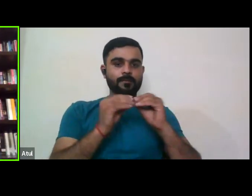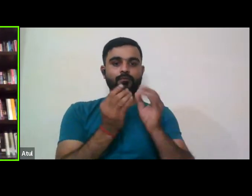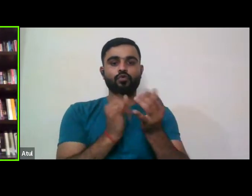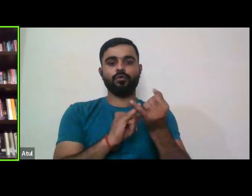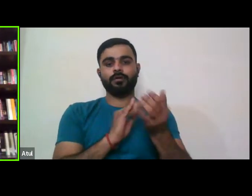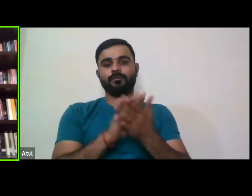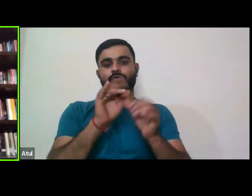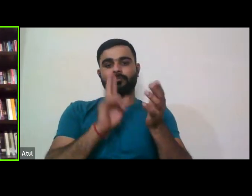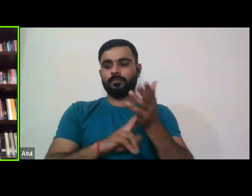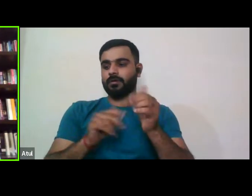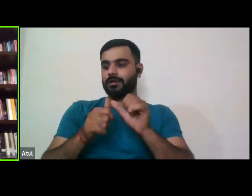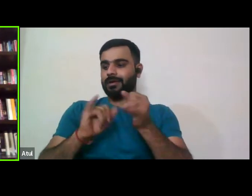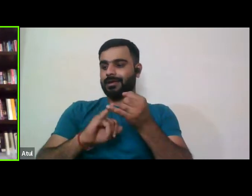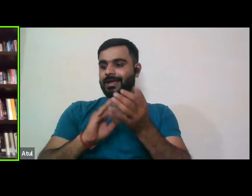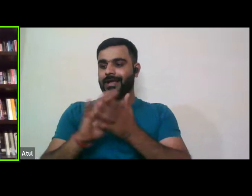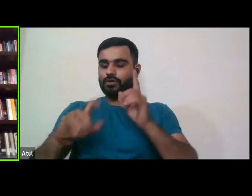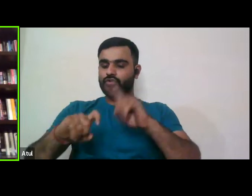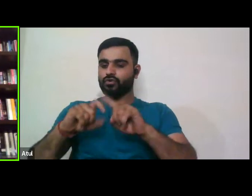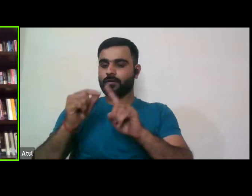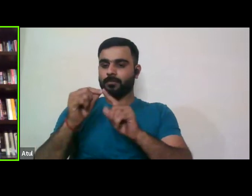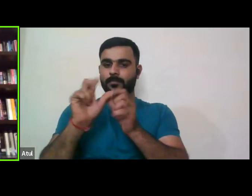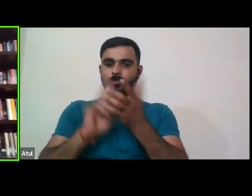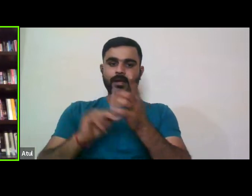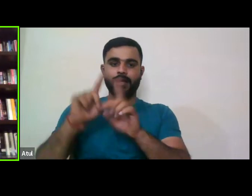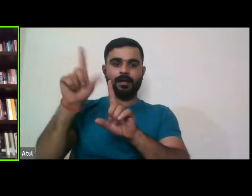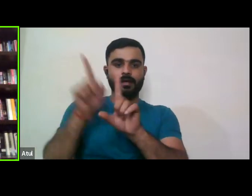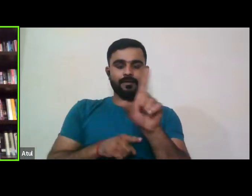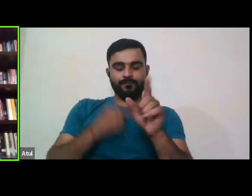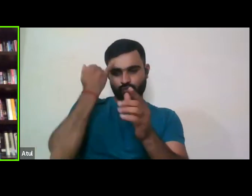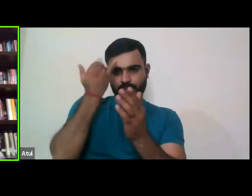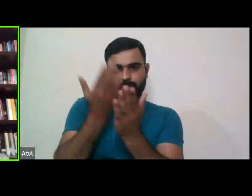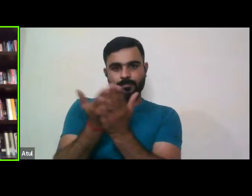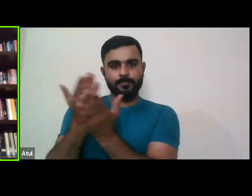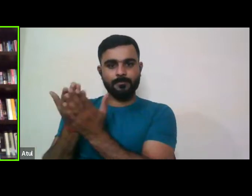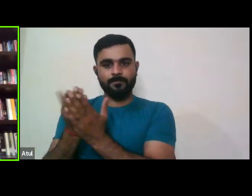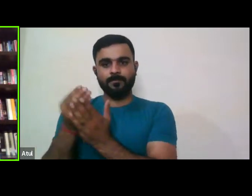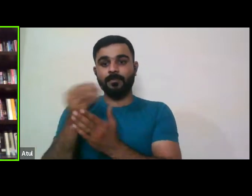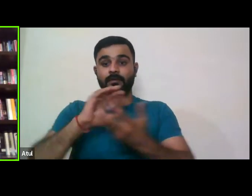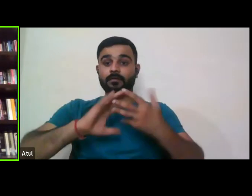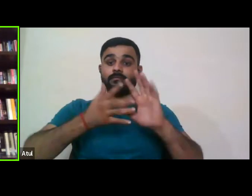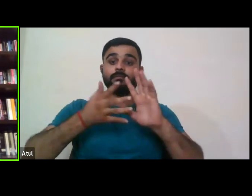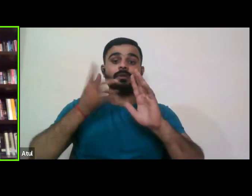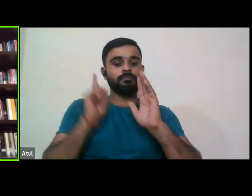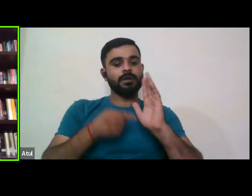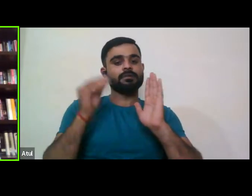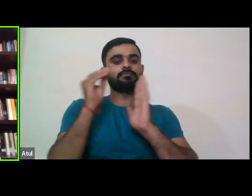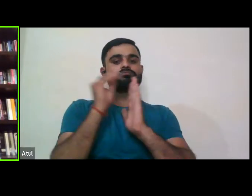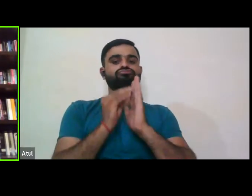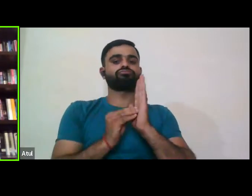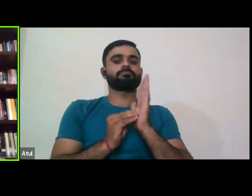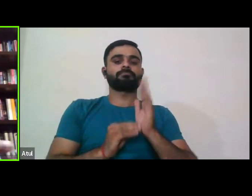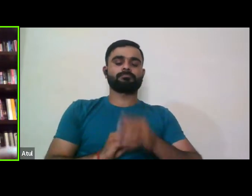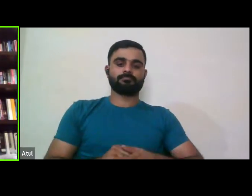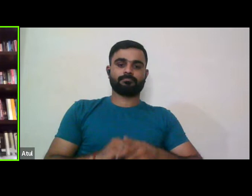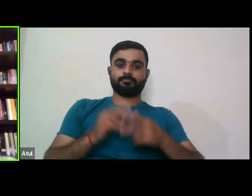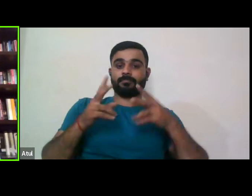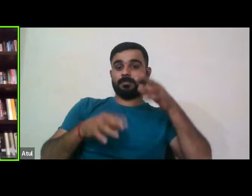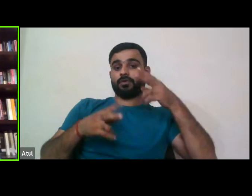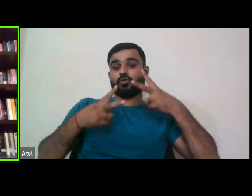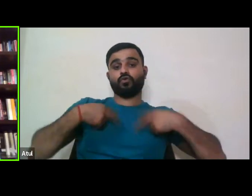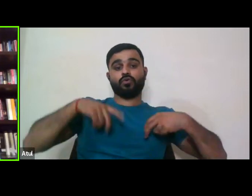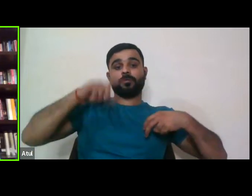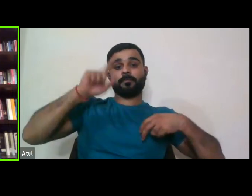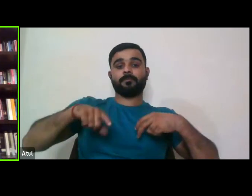by someone called Ashok Pandey, and both of them suggest that there has to be some mechanism right? And the court, Mm. and